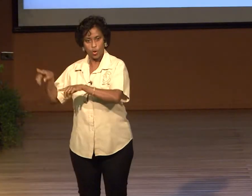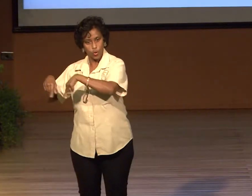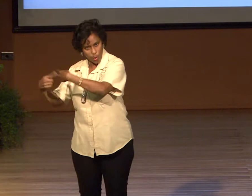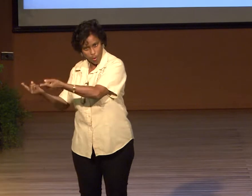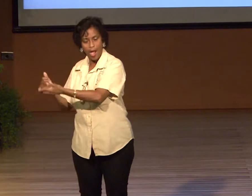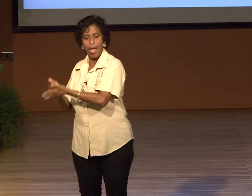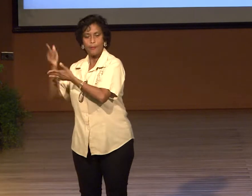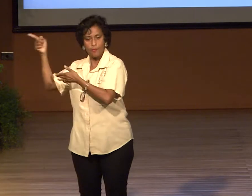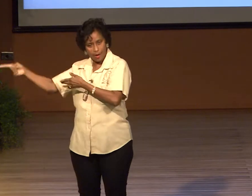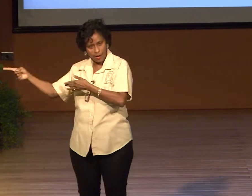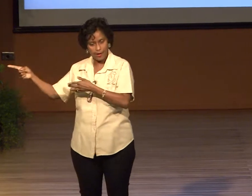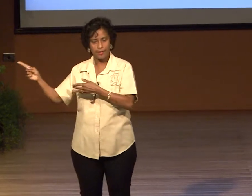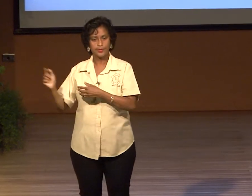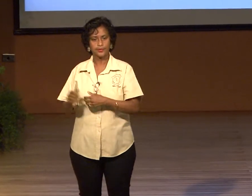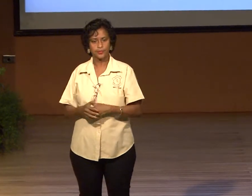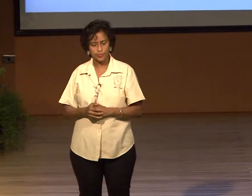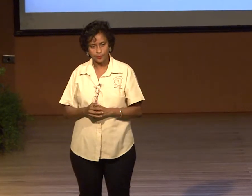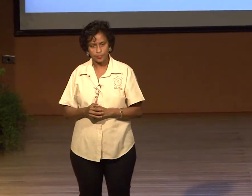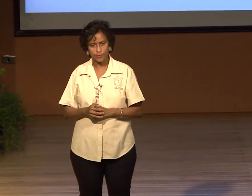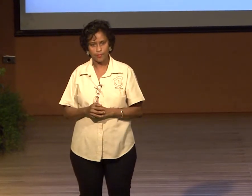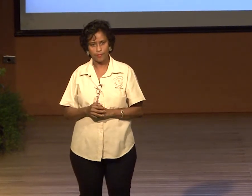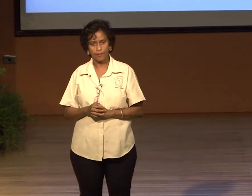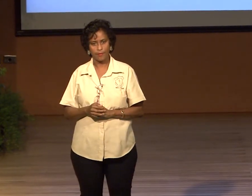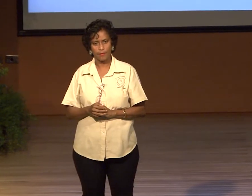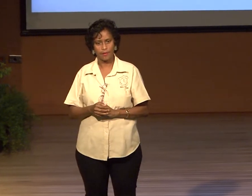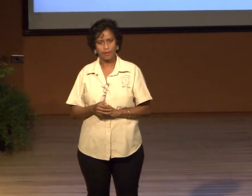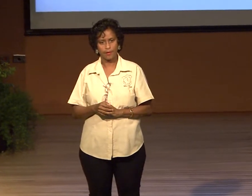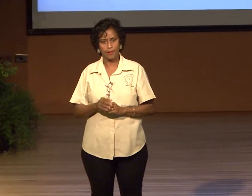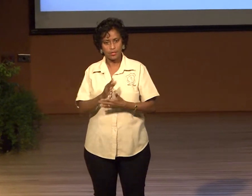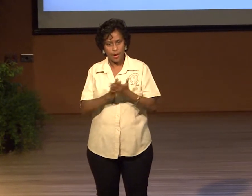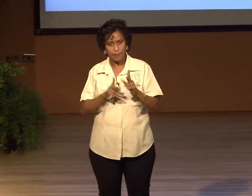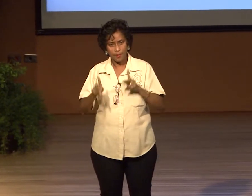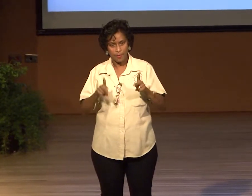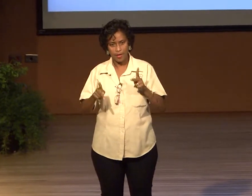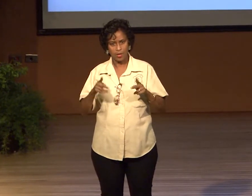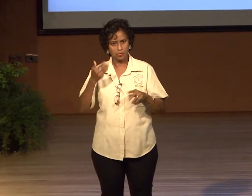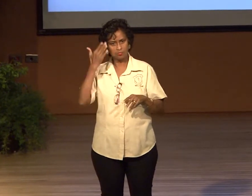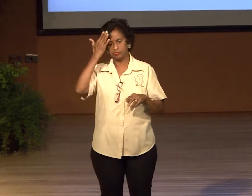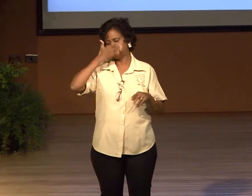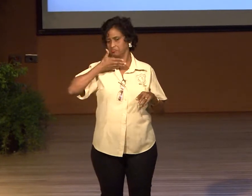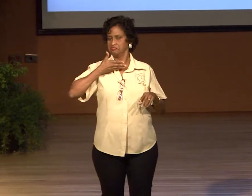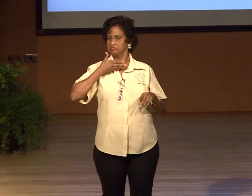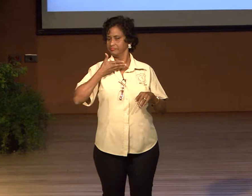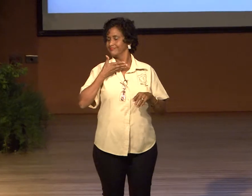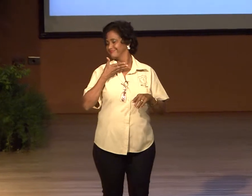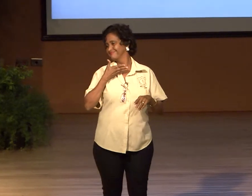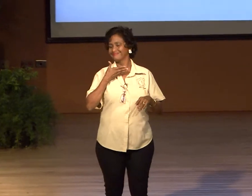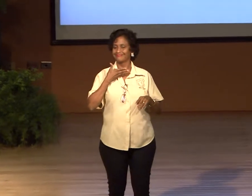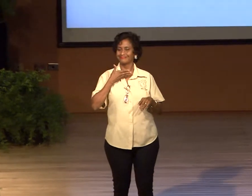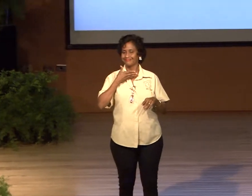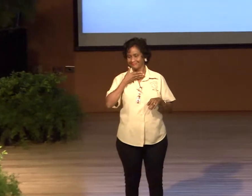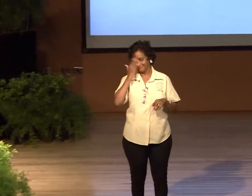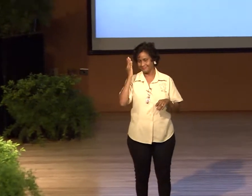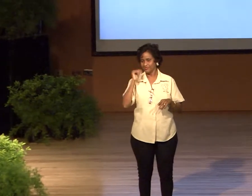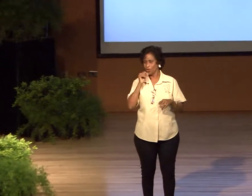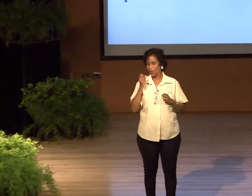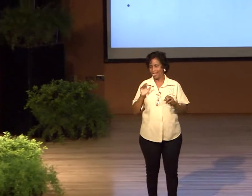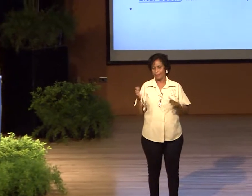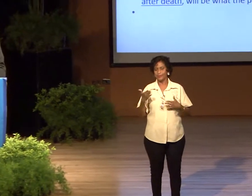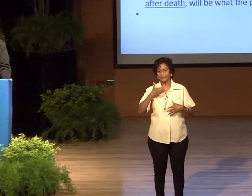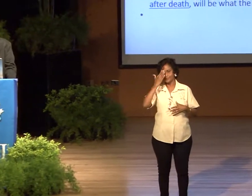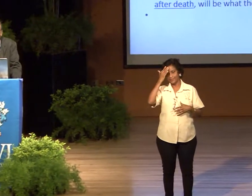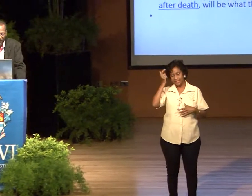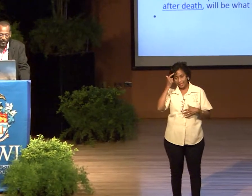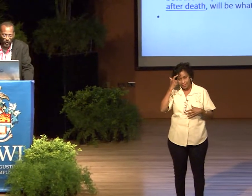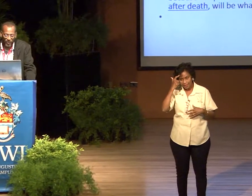Yeah, the question is, if, given that people who appear to be well can have underlying mental health problems and not realize it